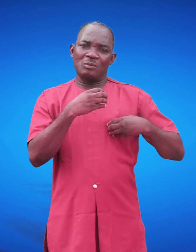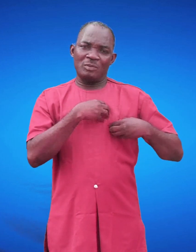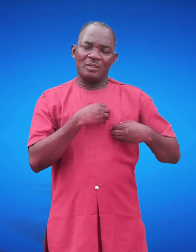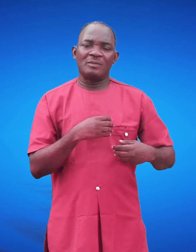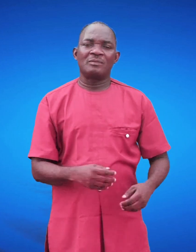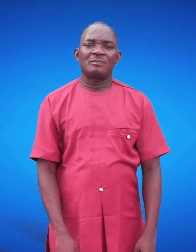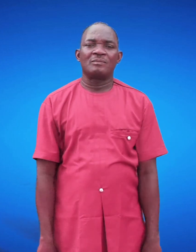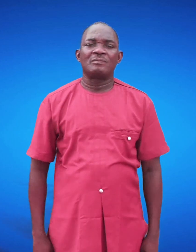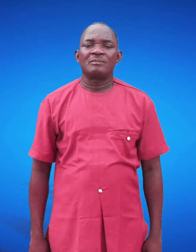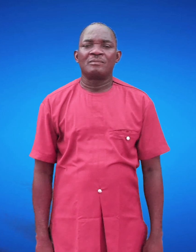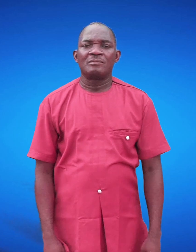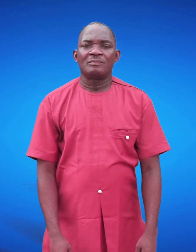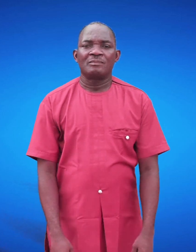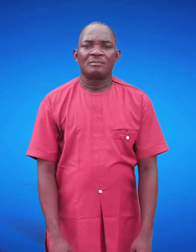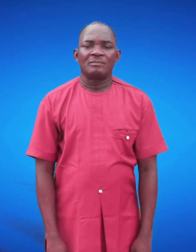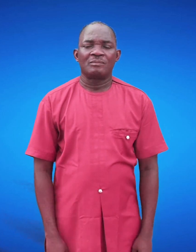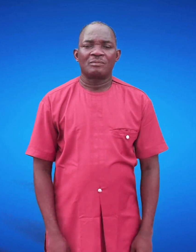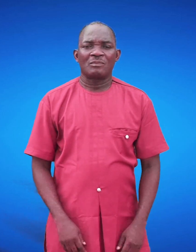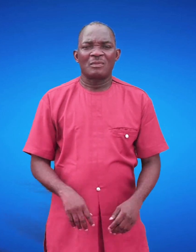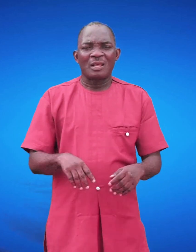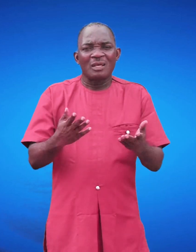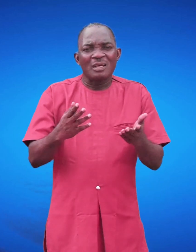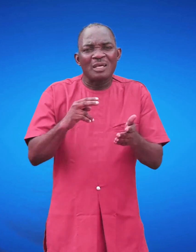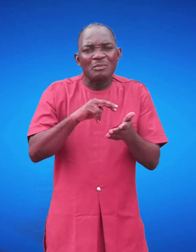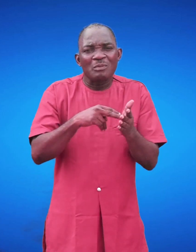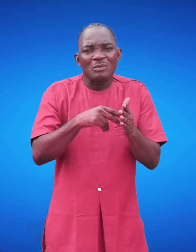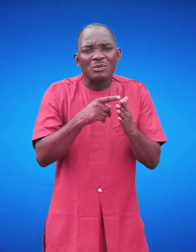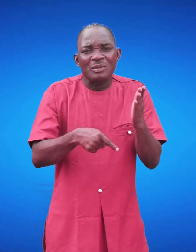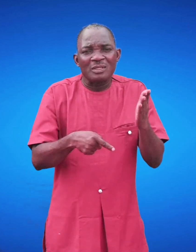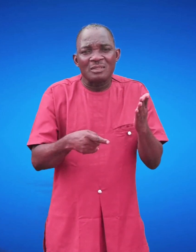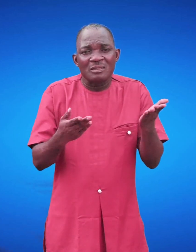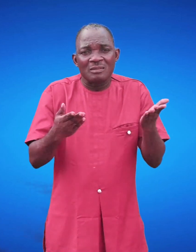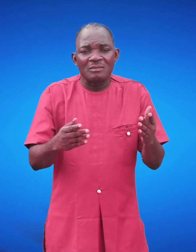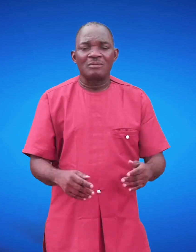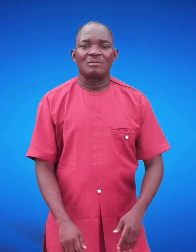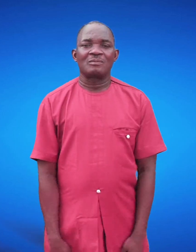with. What does this mean to me?